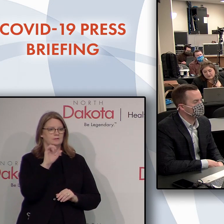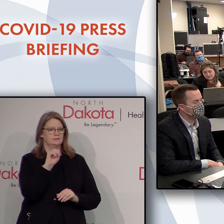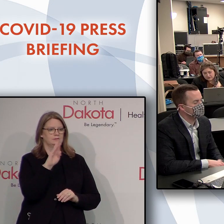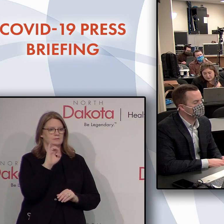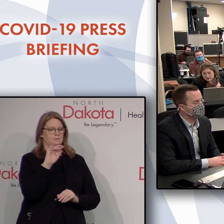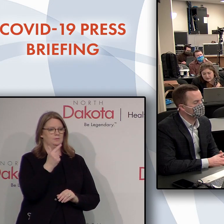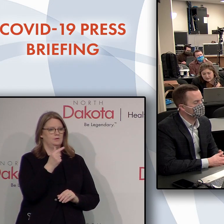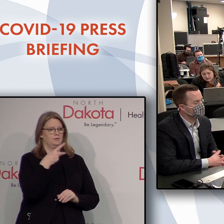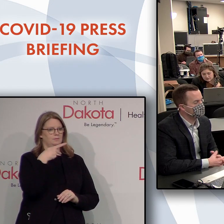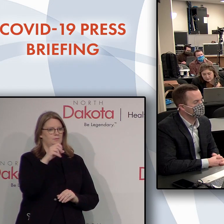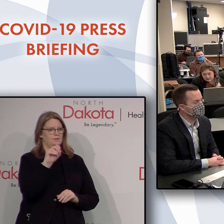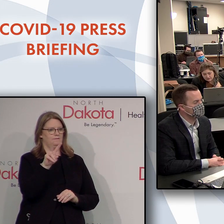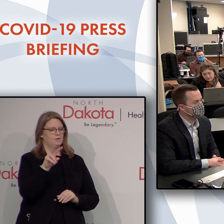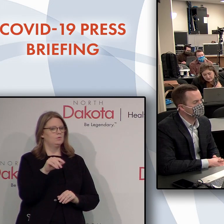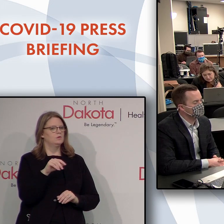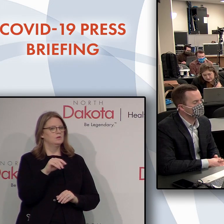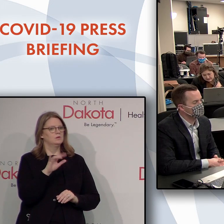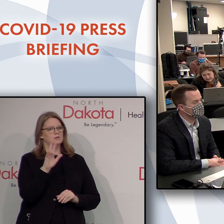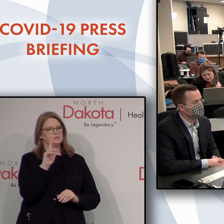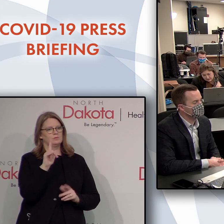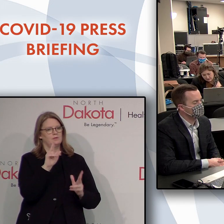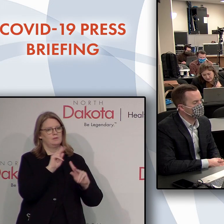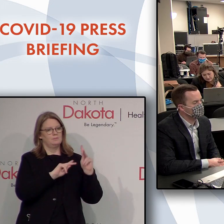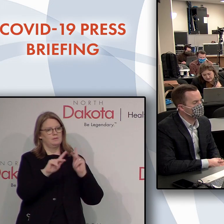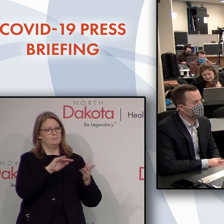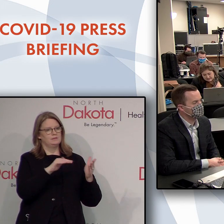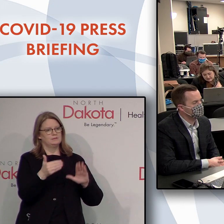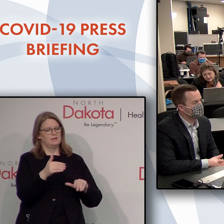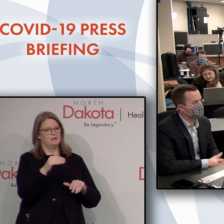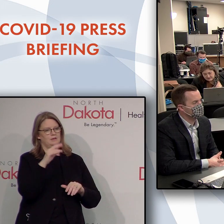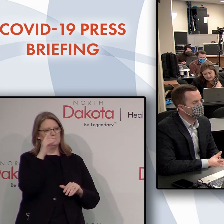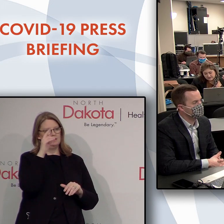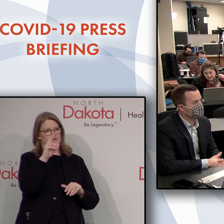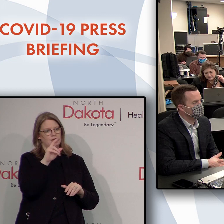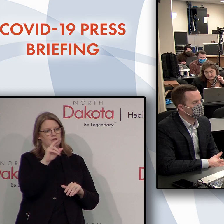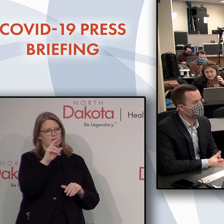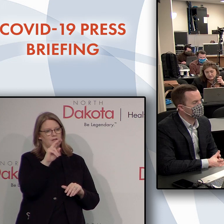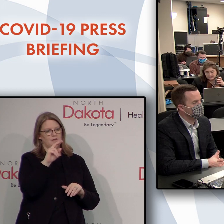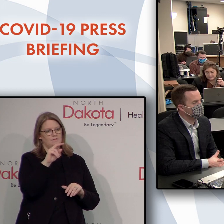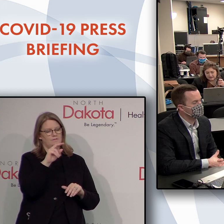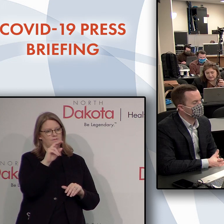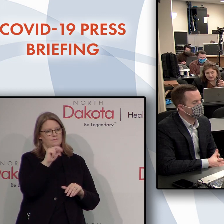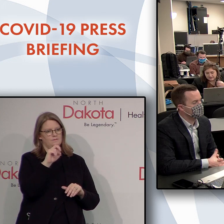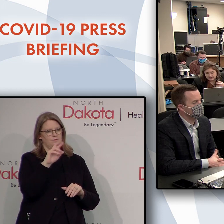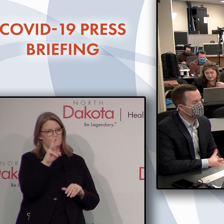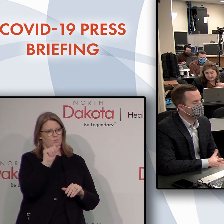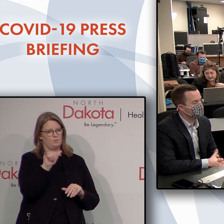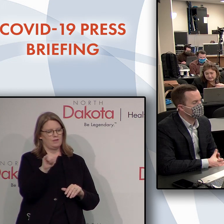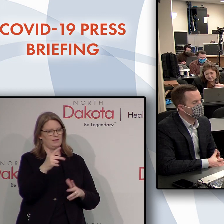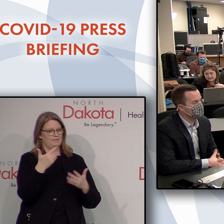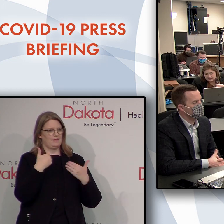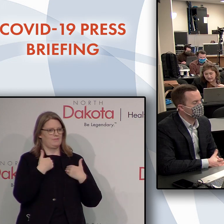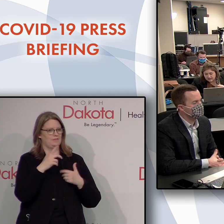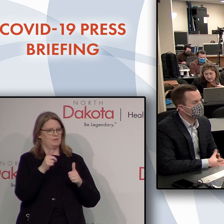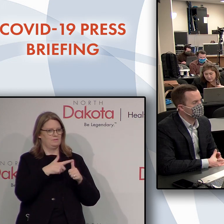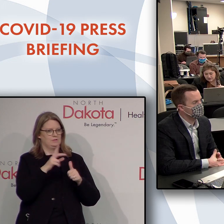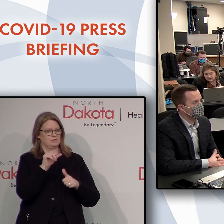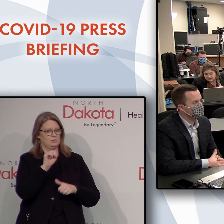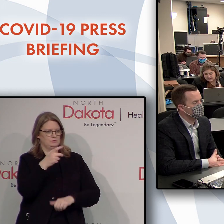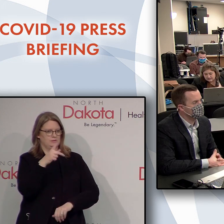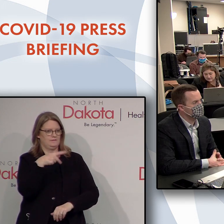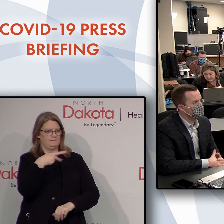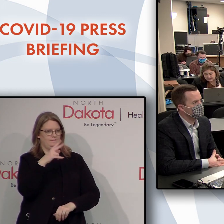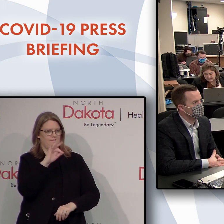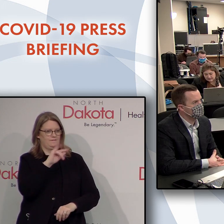CRISPR point of view. 23 people died in Norway within days of receiving their first dose of the Pfizer vaccine,